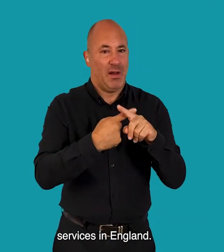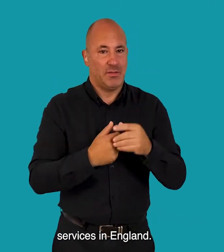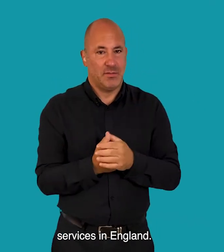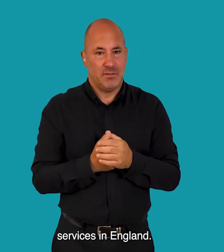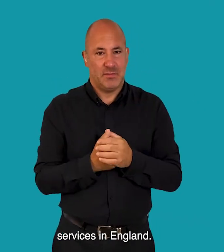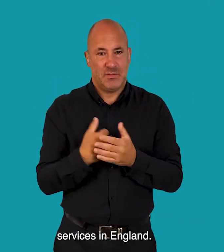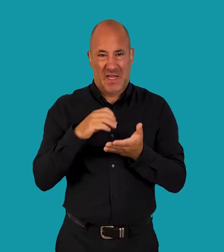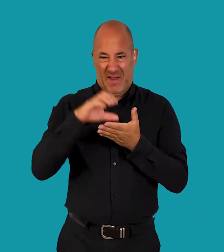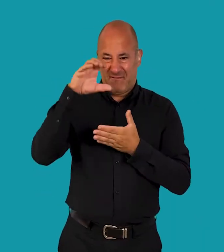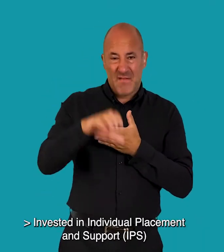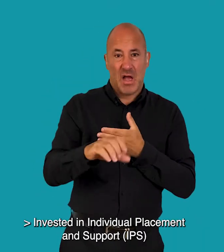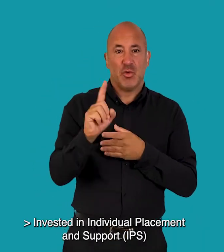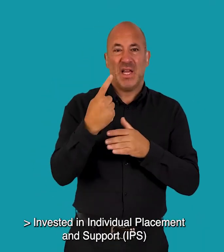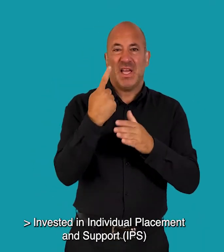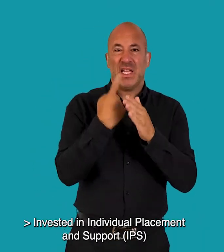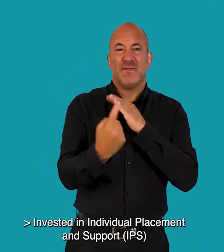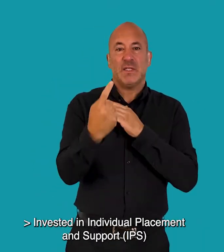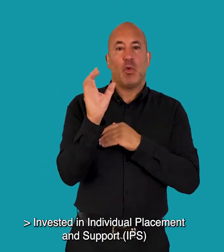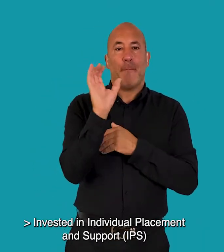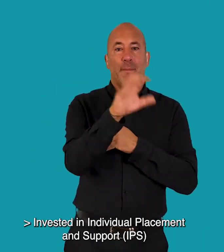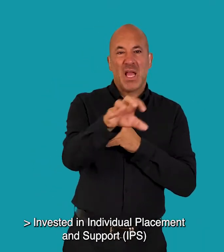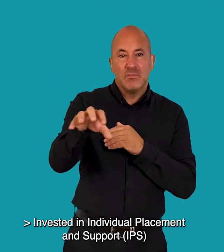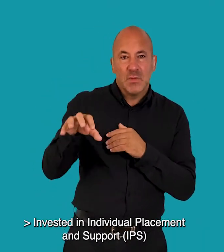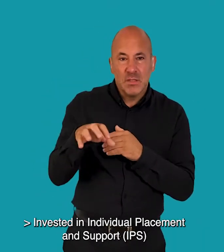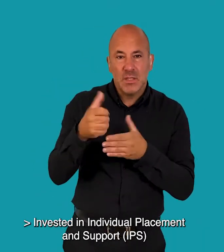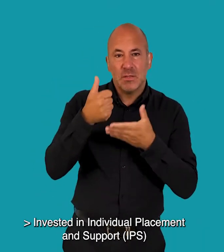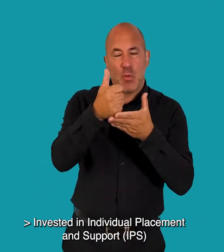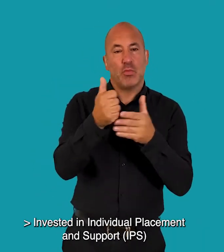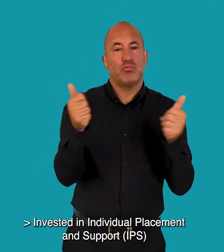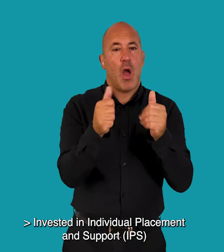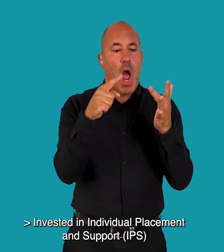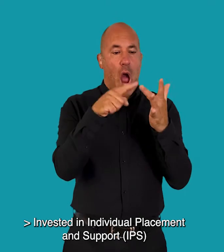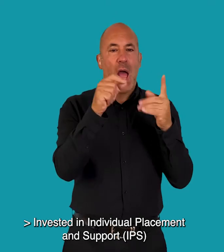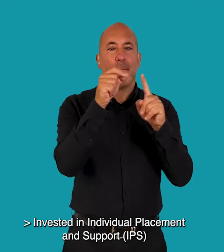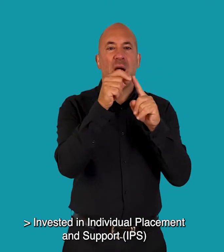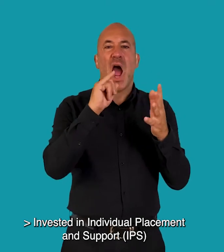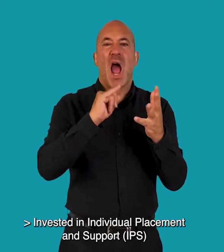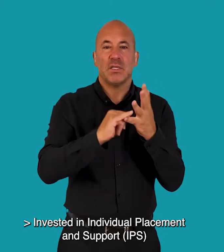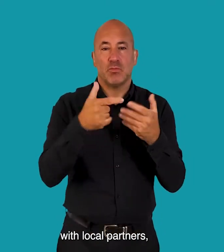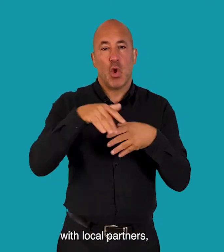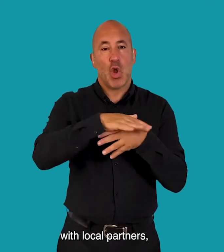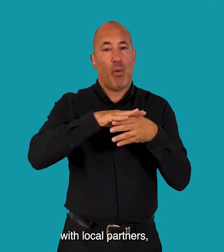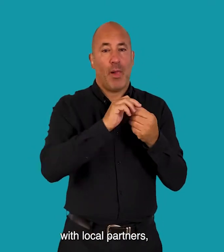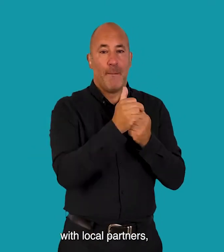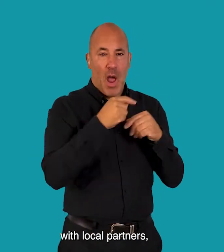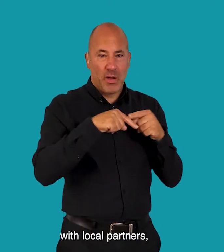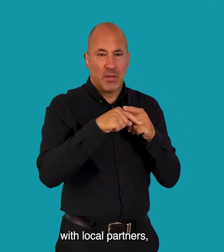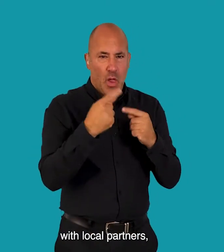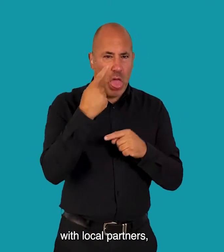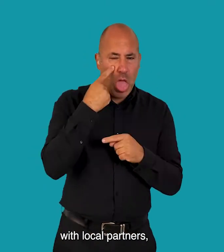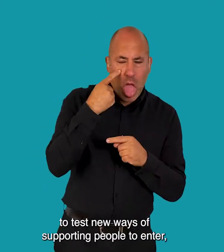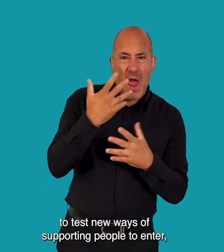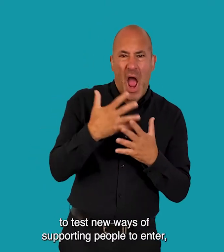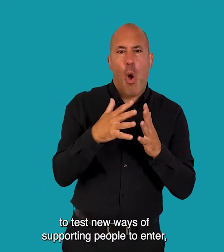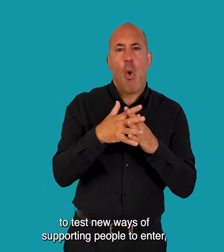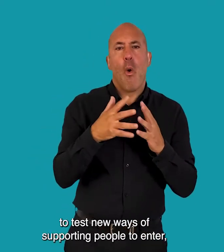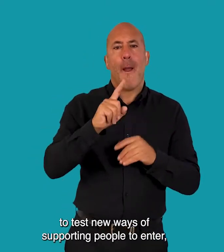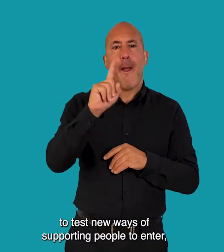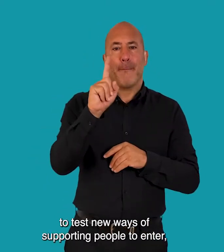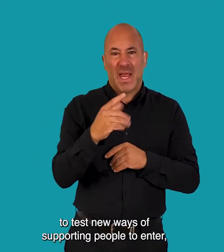England, invested in individual placement and support (IPS) with local partners to test new ways of